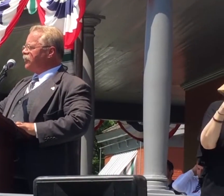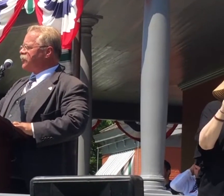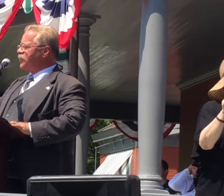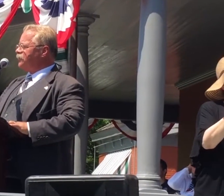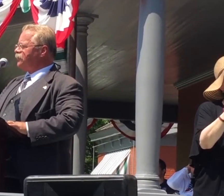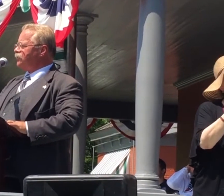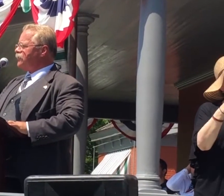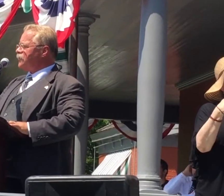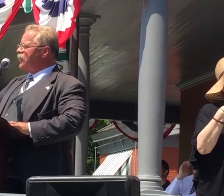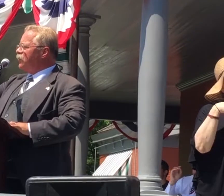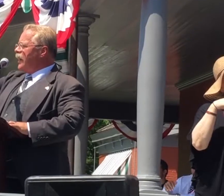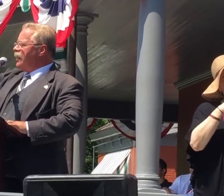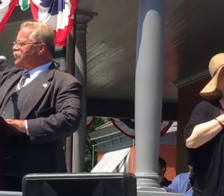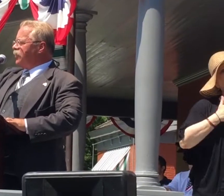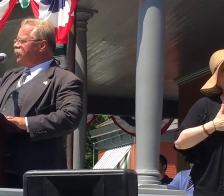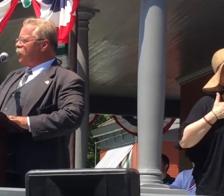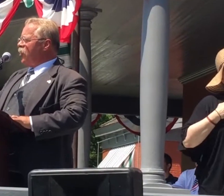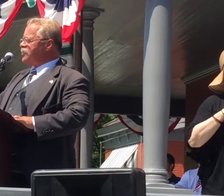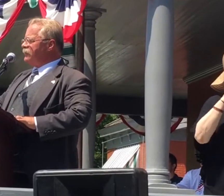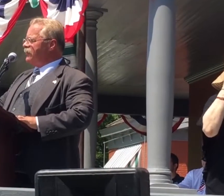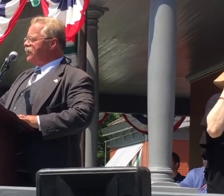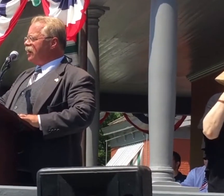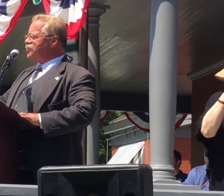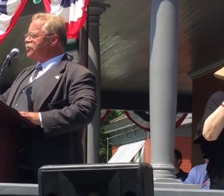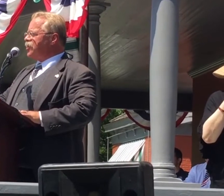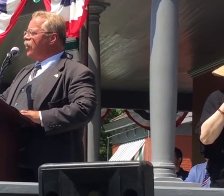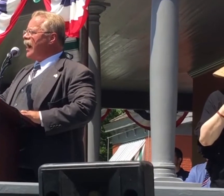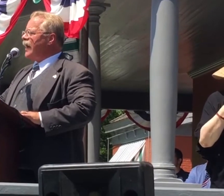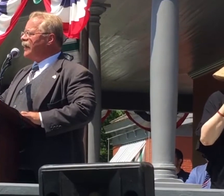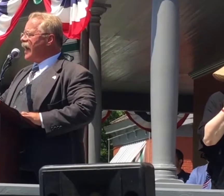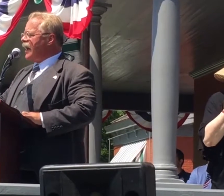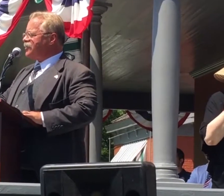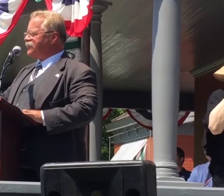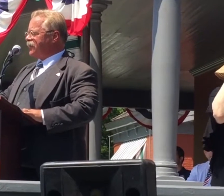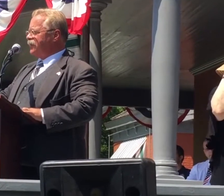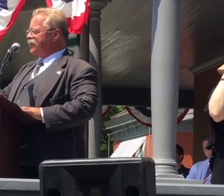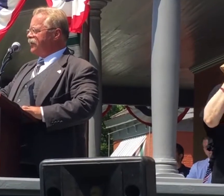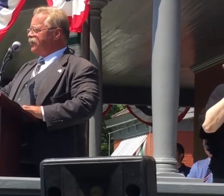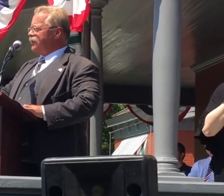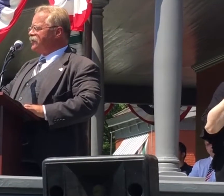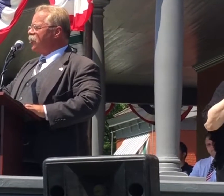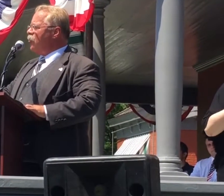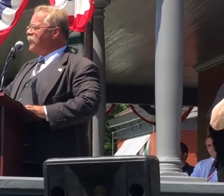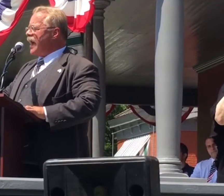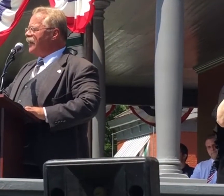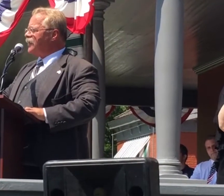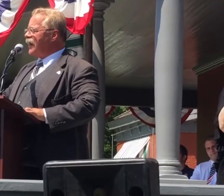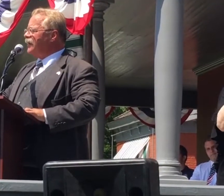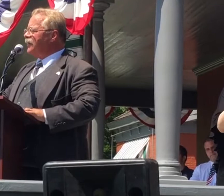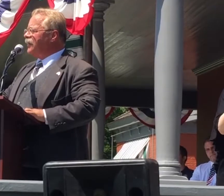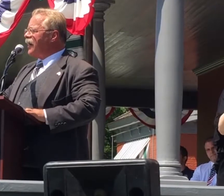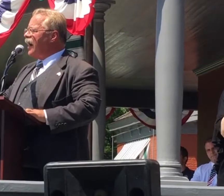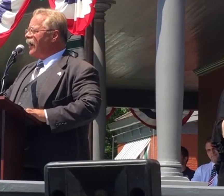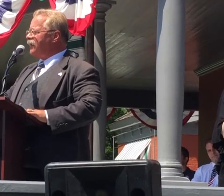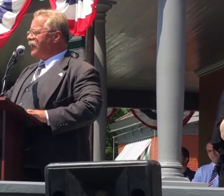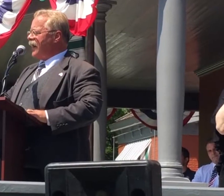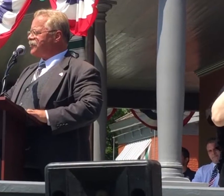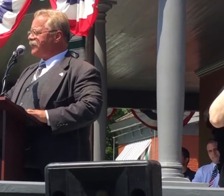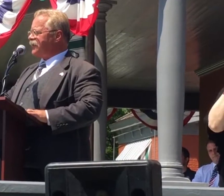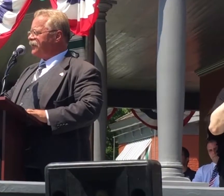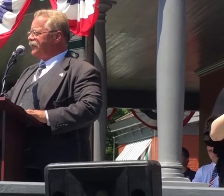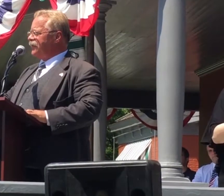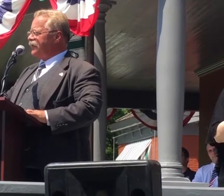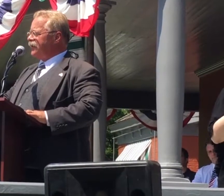in the arena to give encouragement. When I was a little boy, some of the youngsters know I had asthma. So bad that I